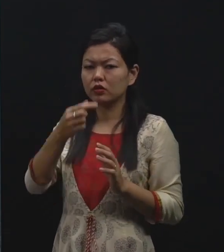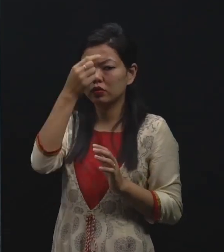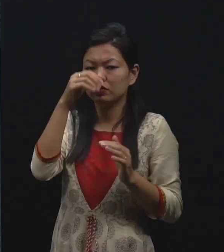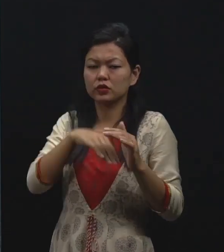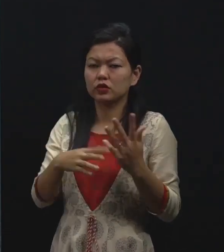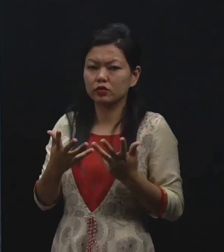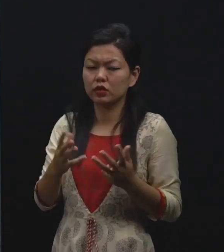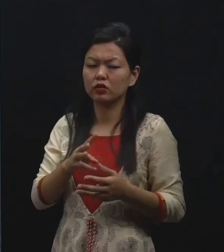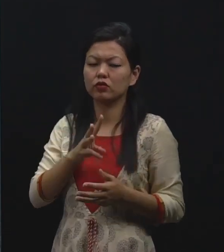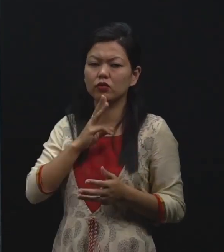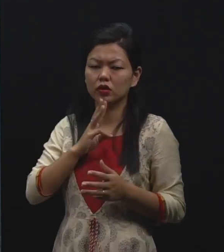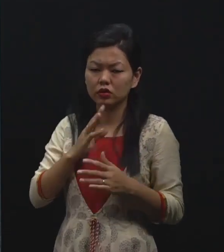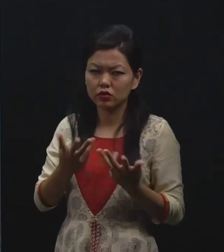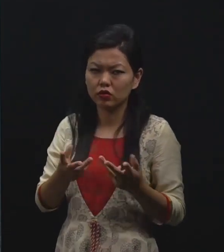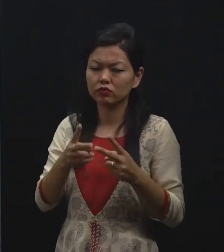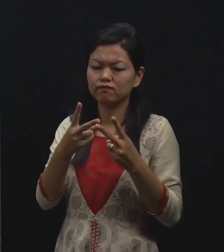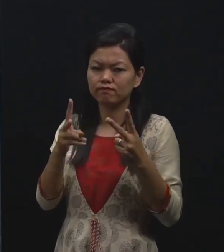forward and they used to